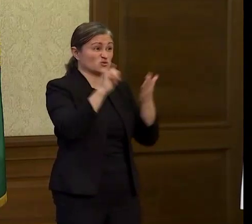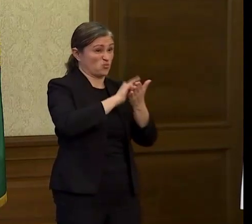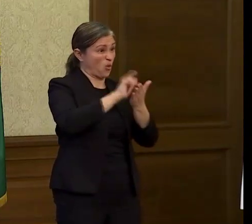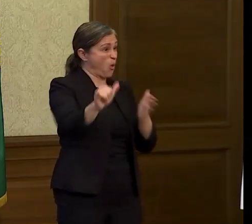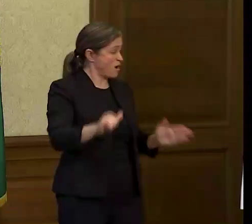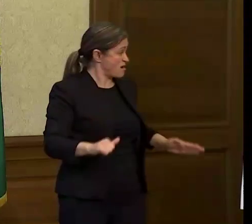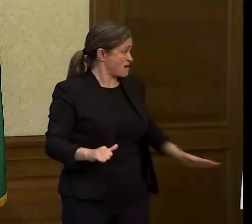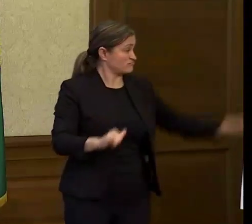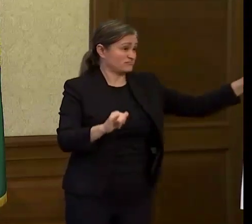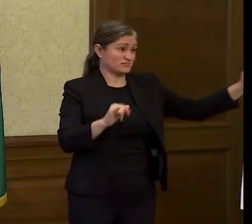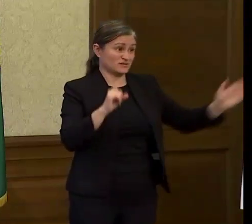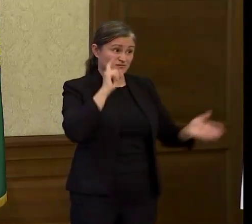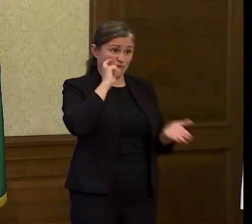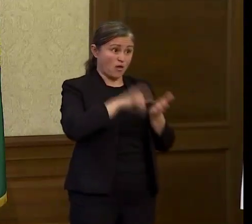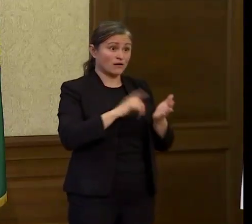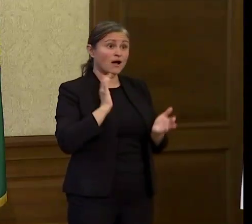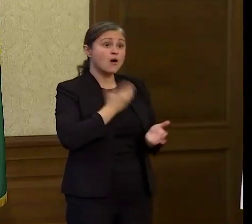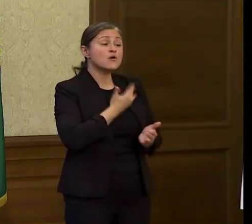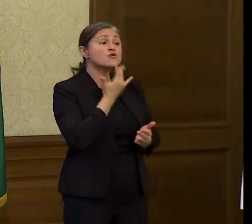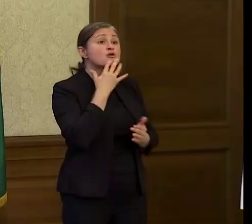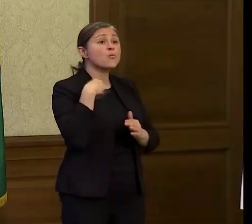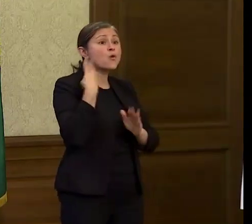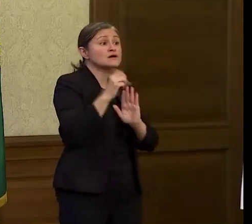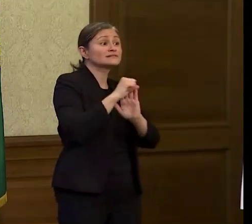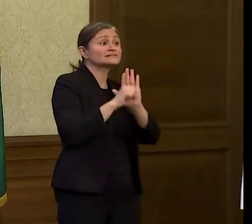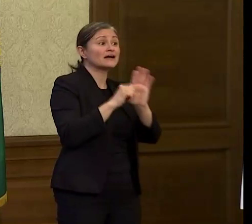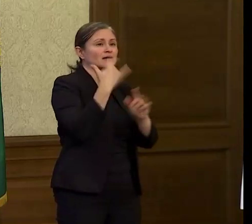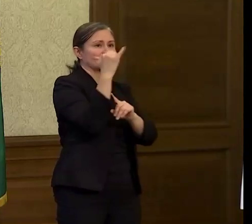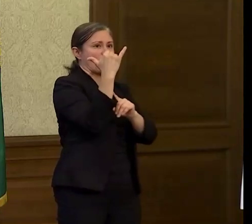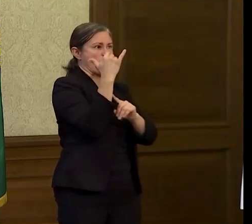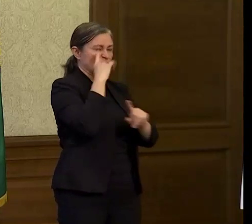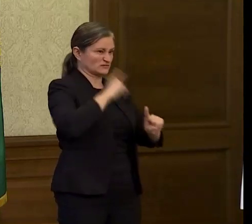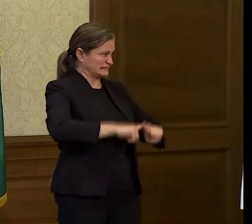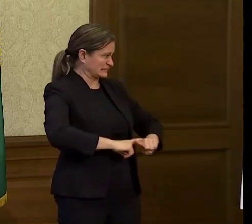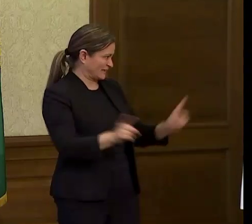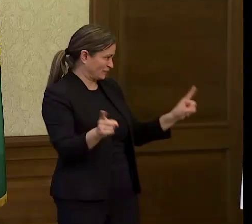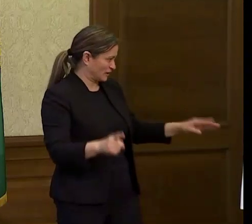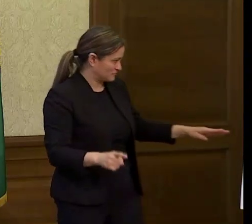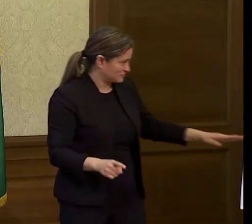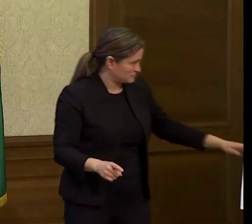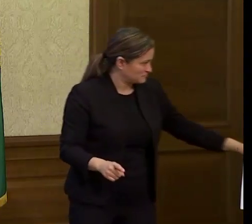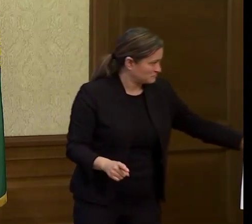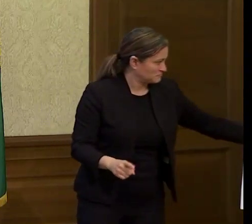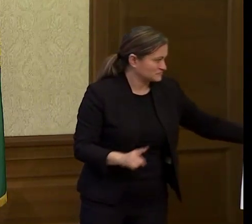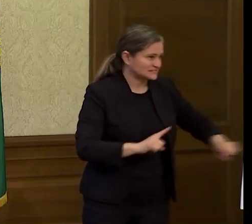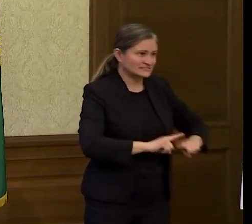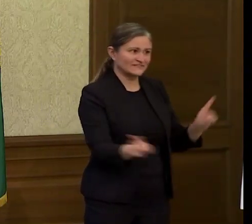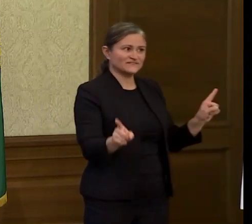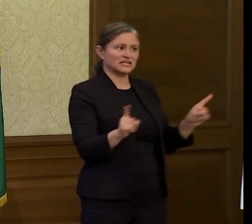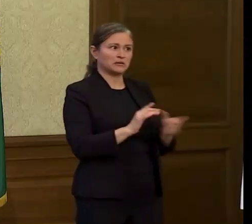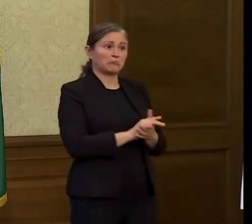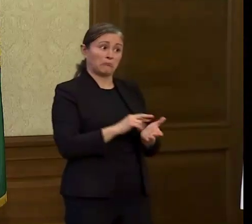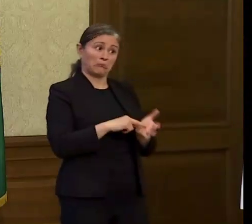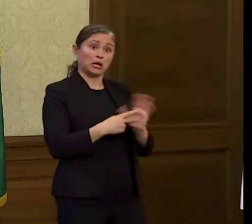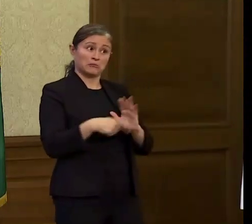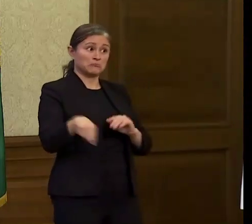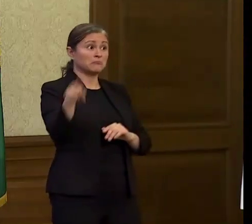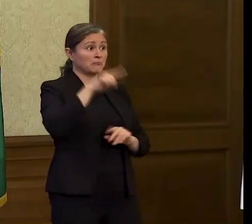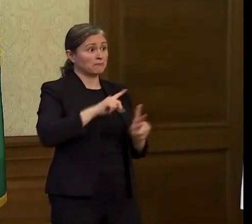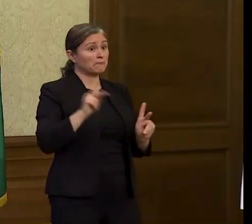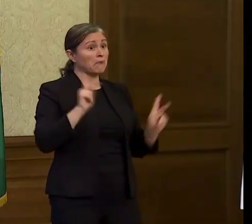a huge difference. That means people are going to be alive on July 4th that otherwise would not be.